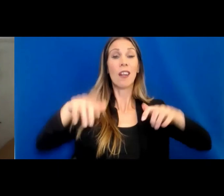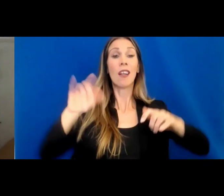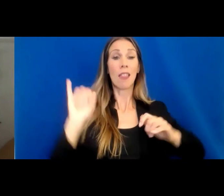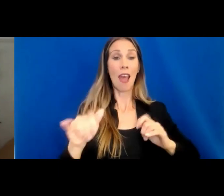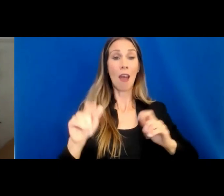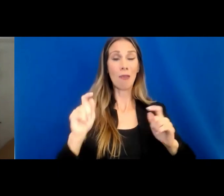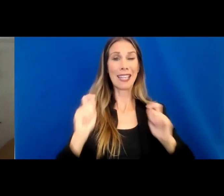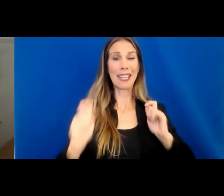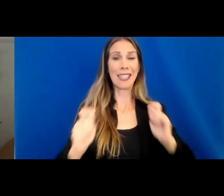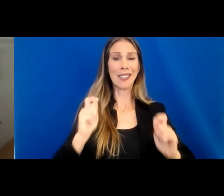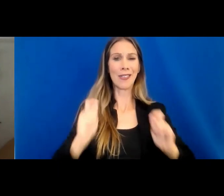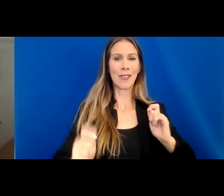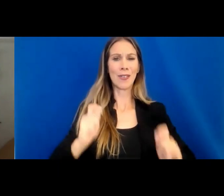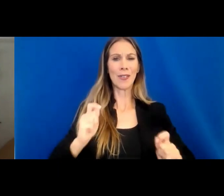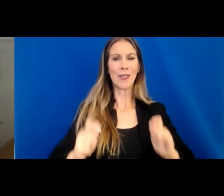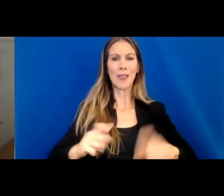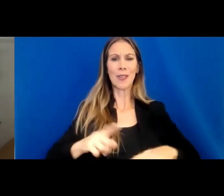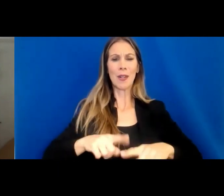however